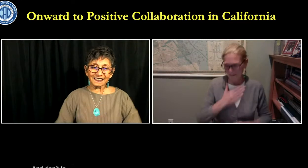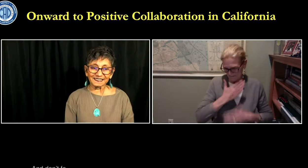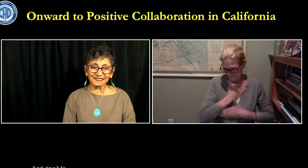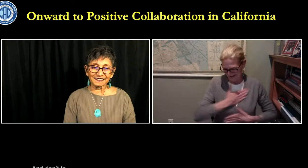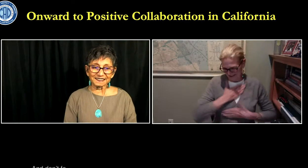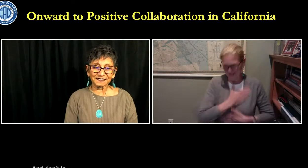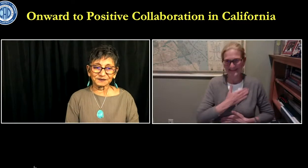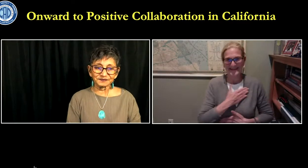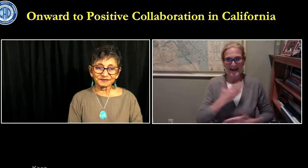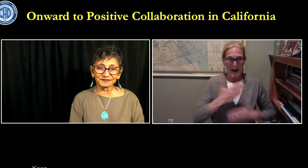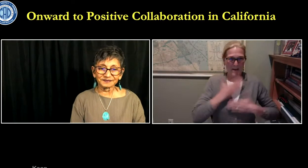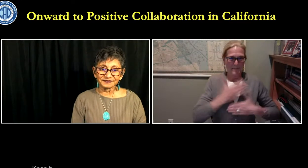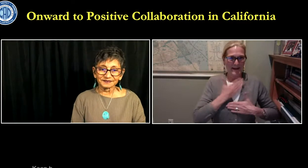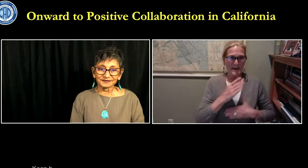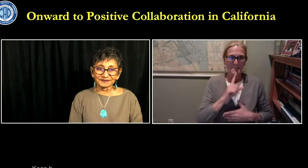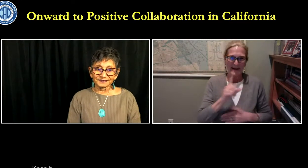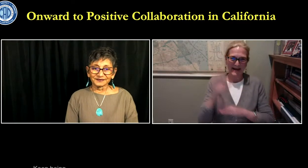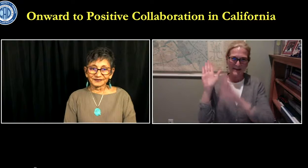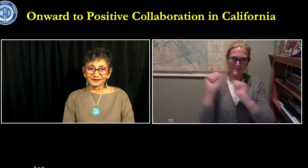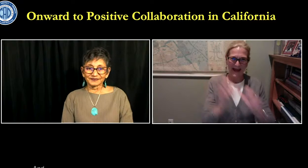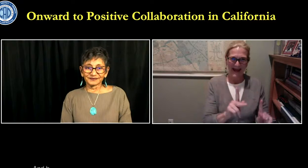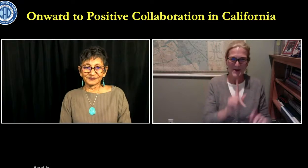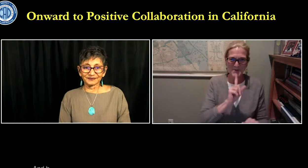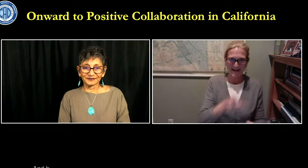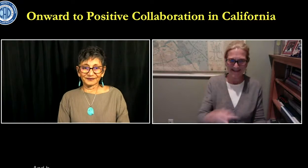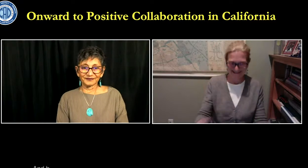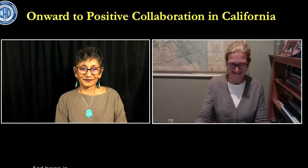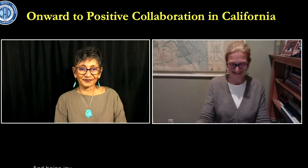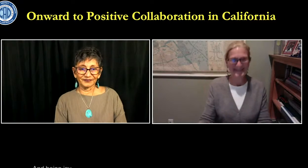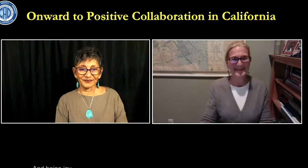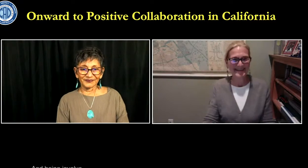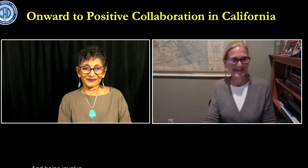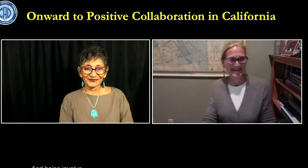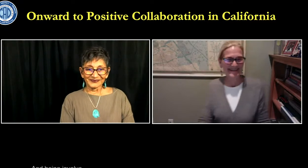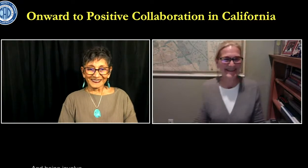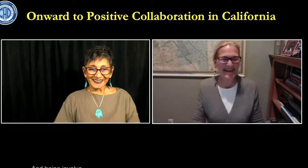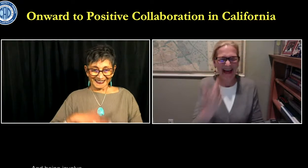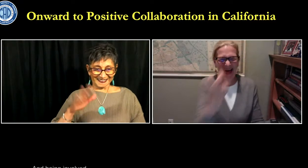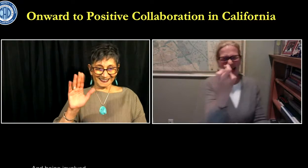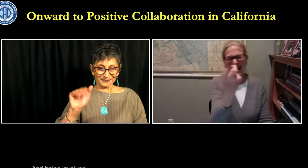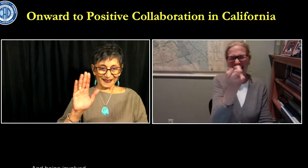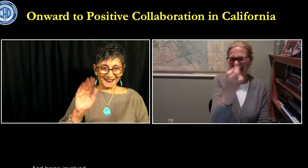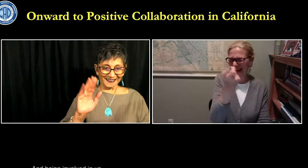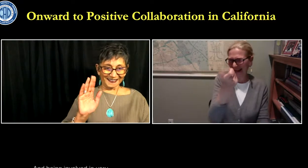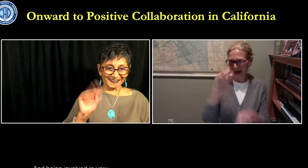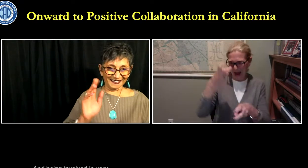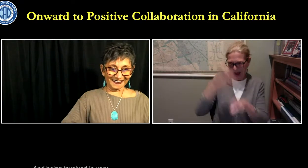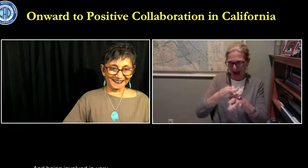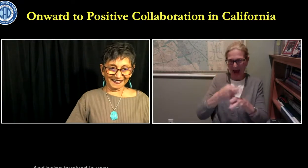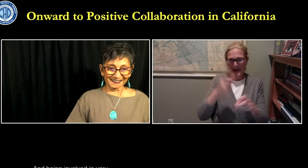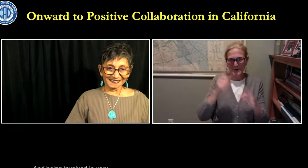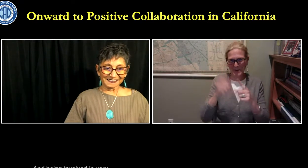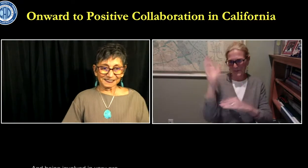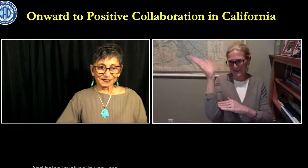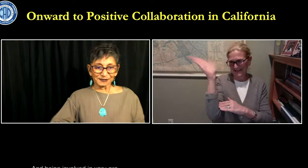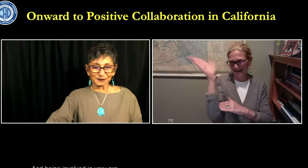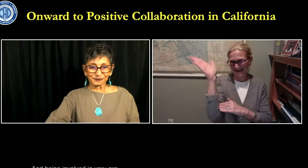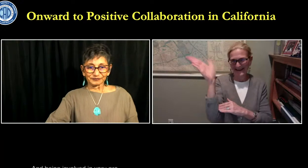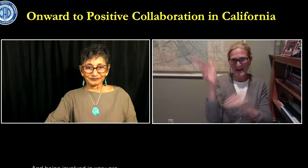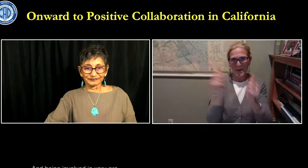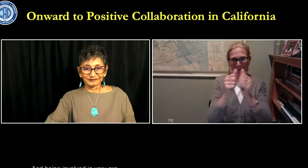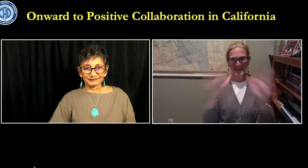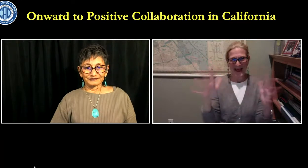keep being present and being involved in your programs and services. Thank you. Thank you for being here, Dr. Hatrak. Oh, I appreciated it. Thank